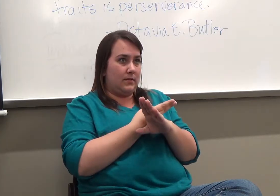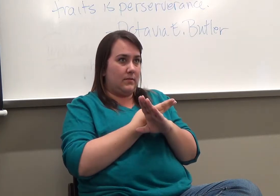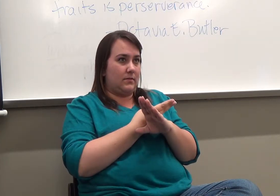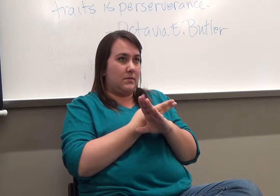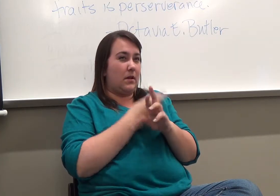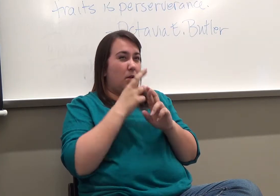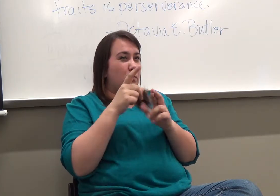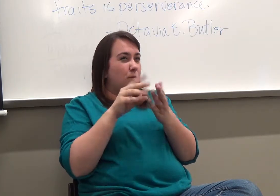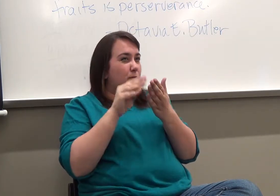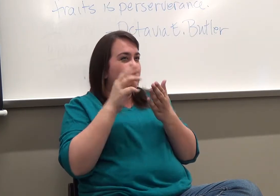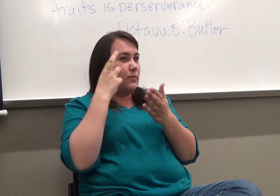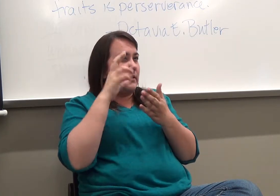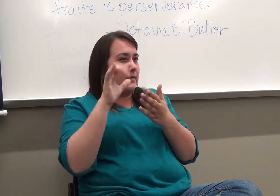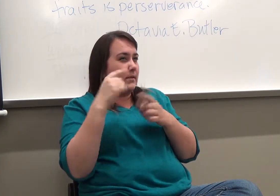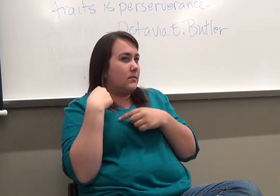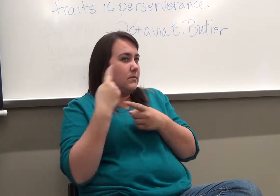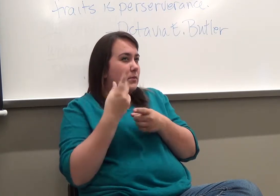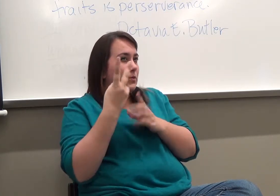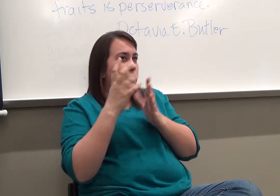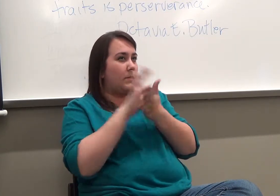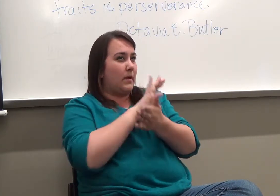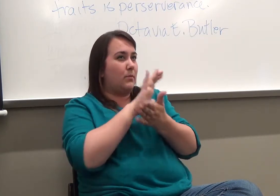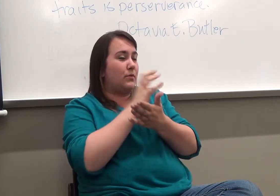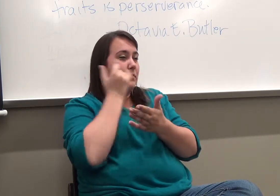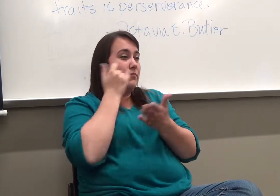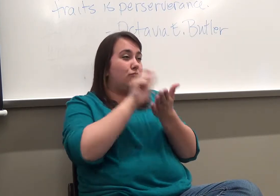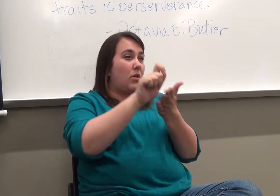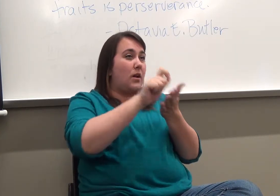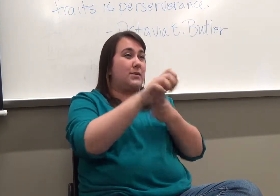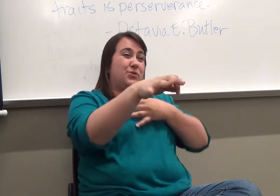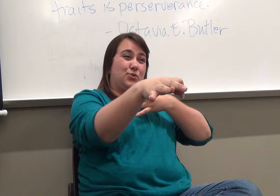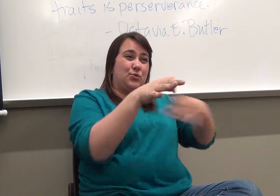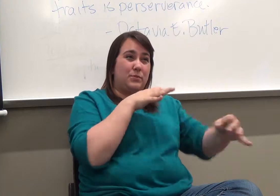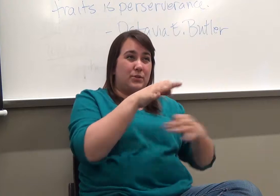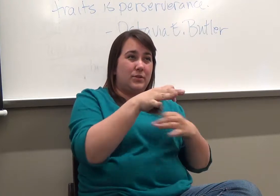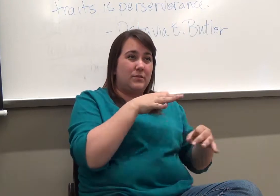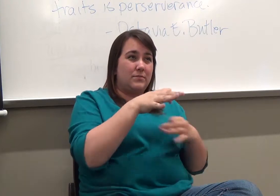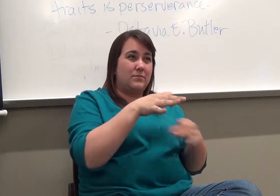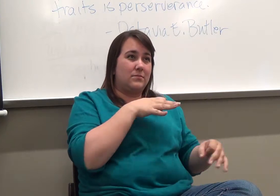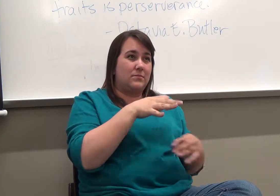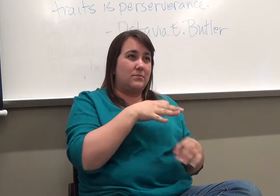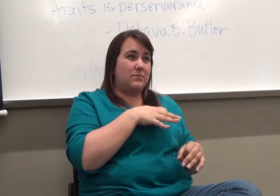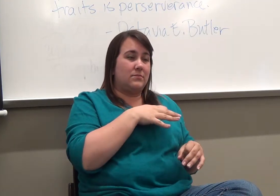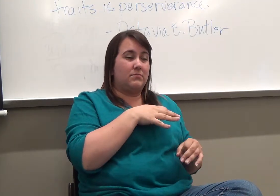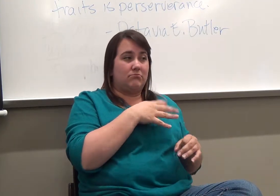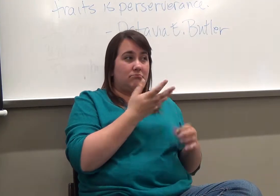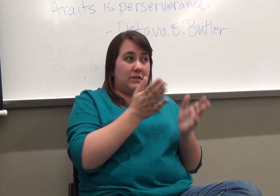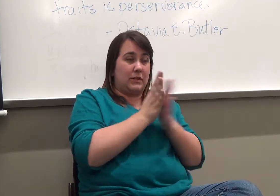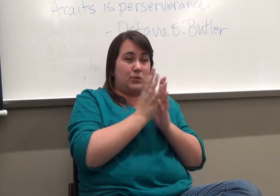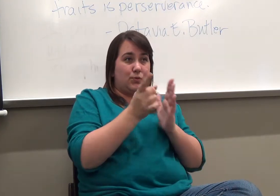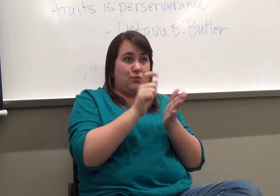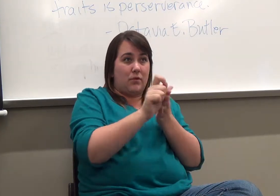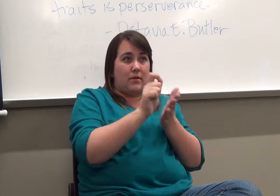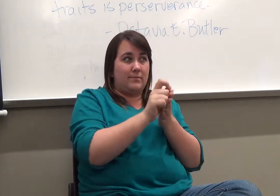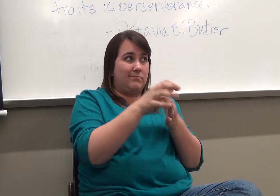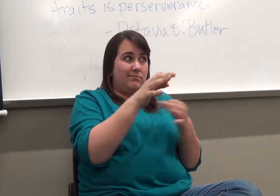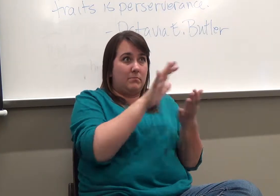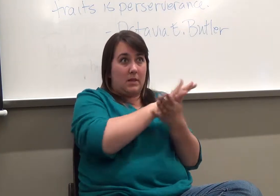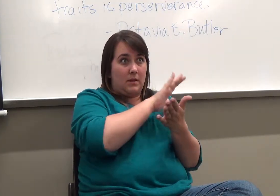doing these 2 papers. If you're writing a description, if you're asked to write a descriptive paper, your